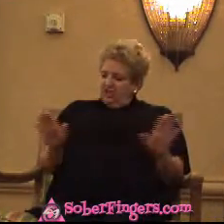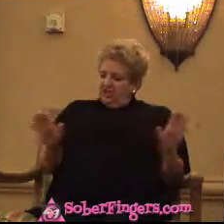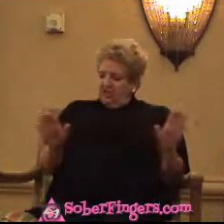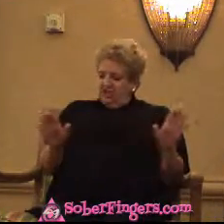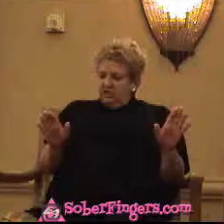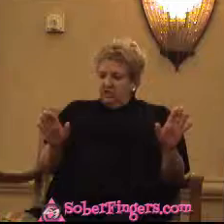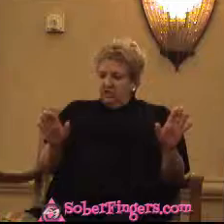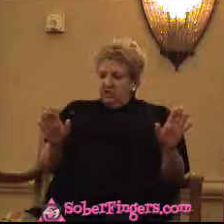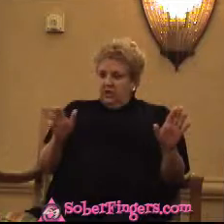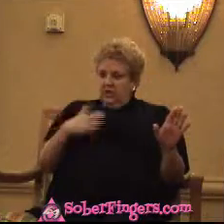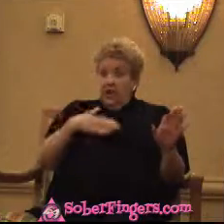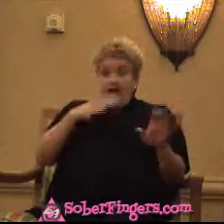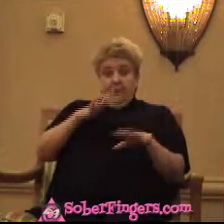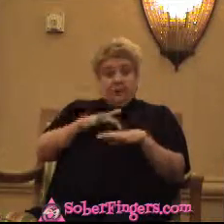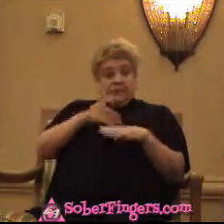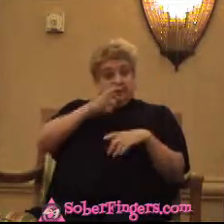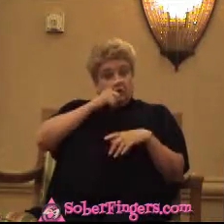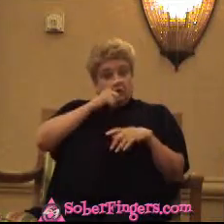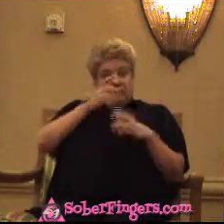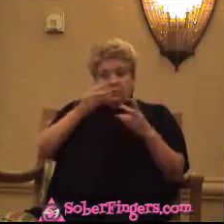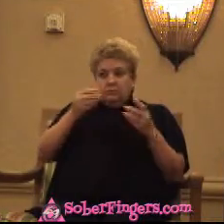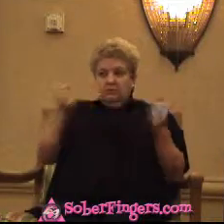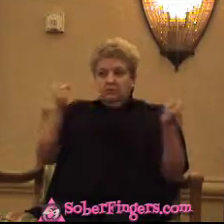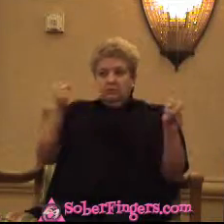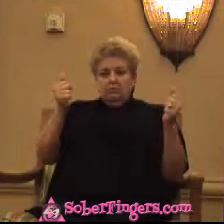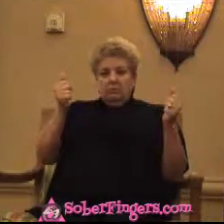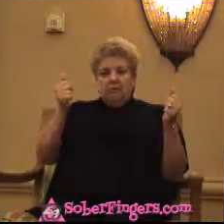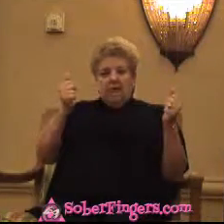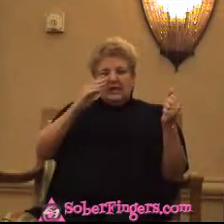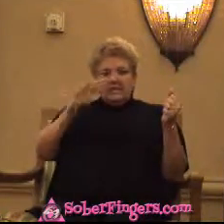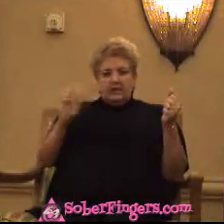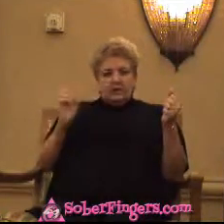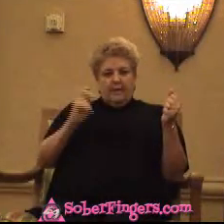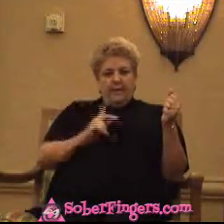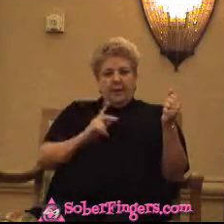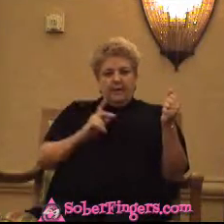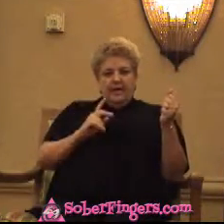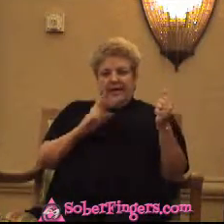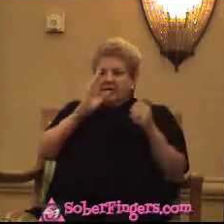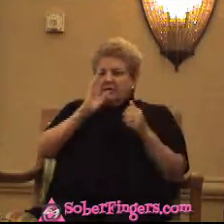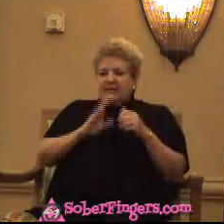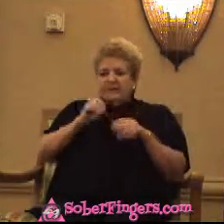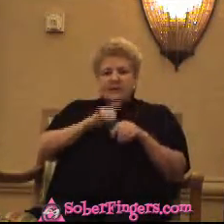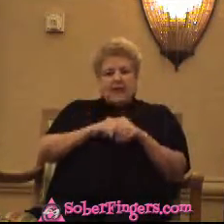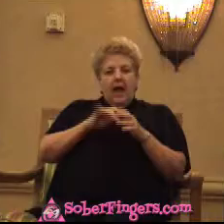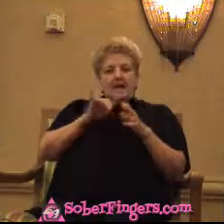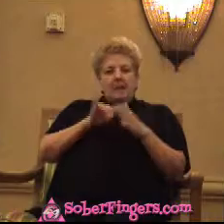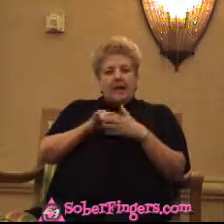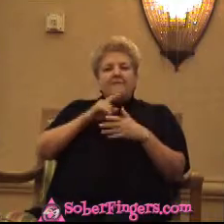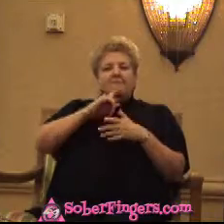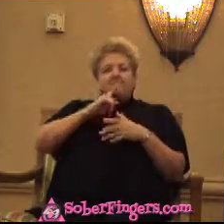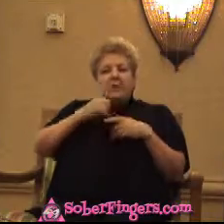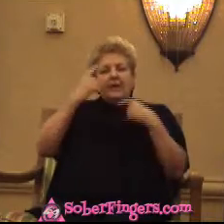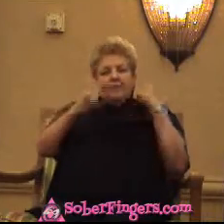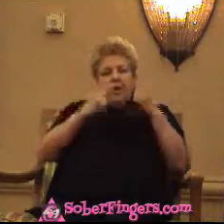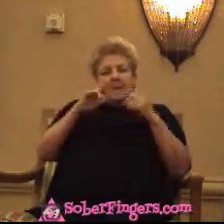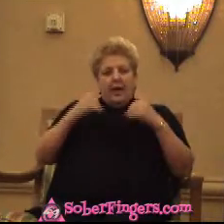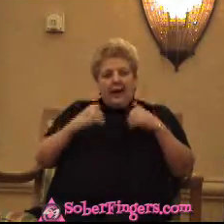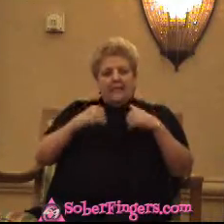that. And it's never come back. There's never been a time since that moment that I've ever considered having a drink. I've had a